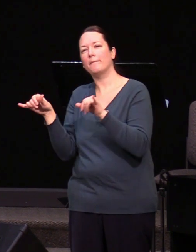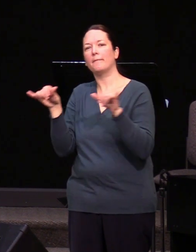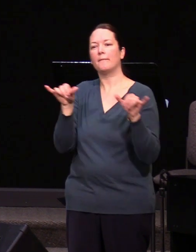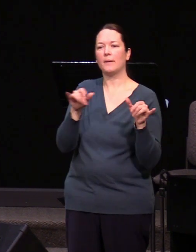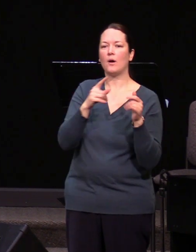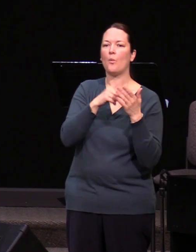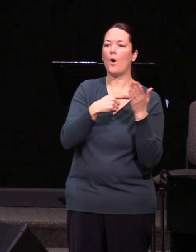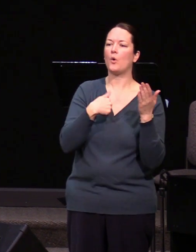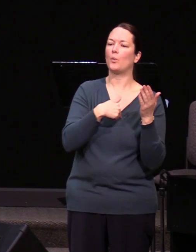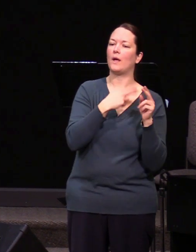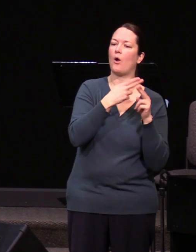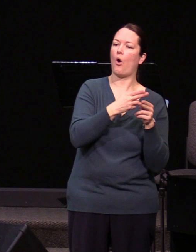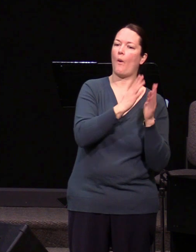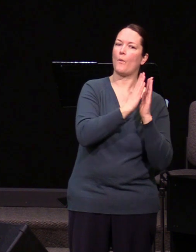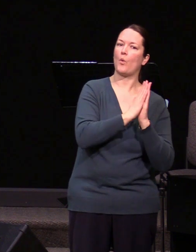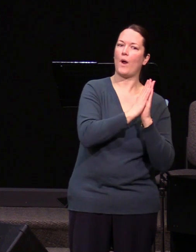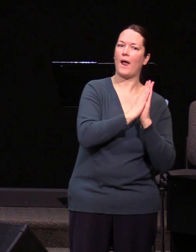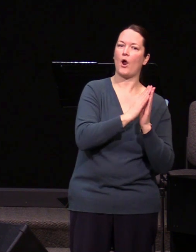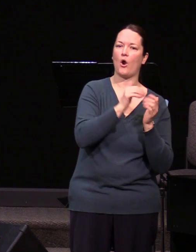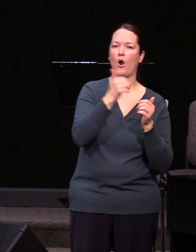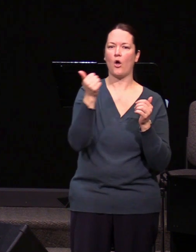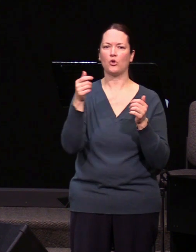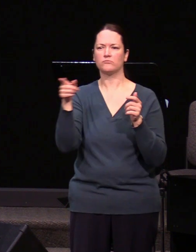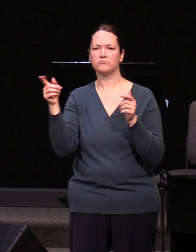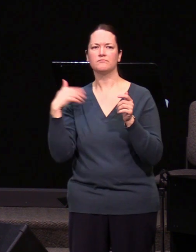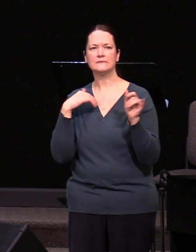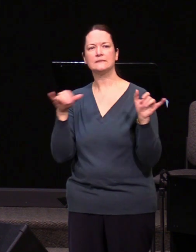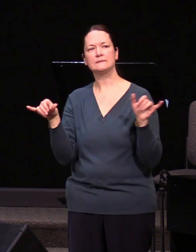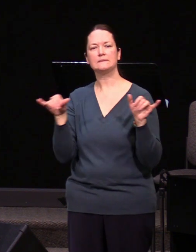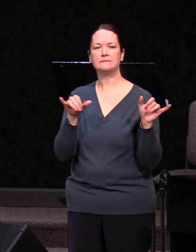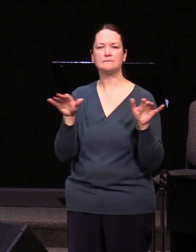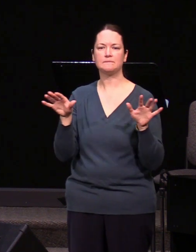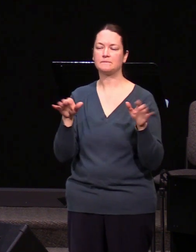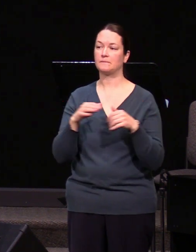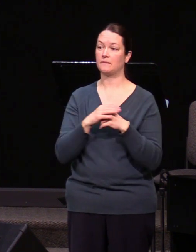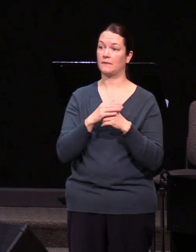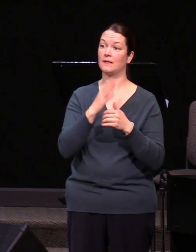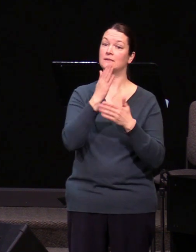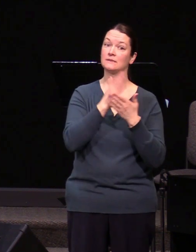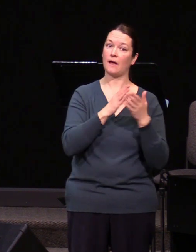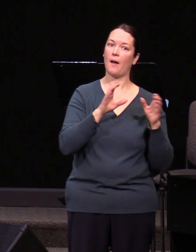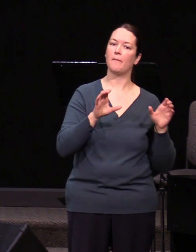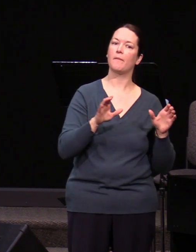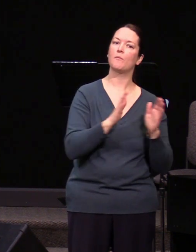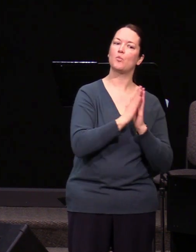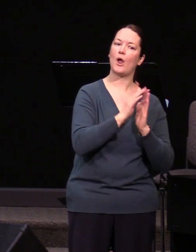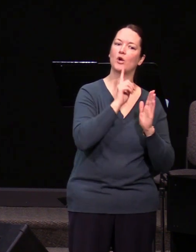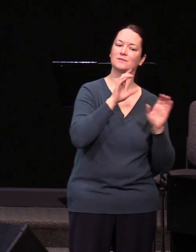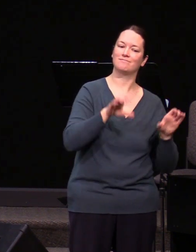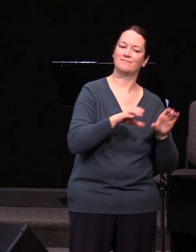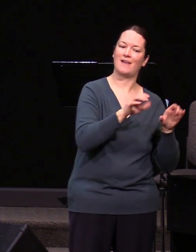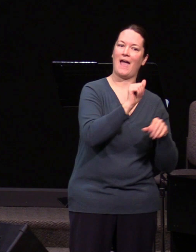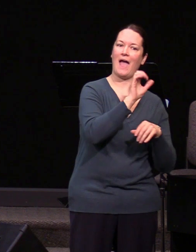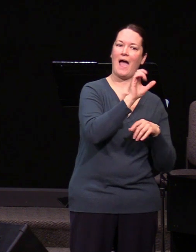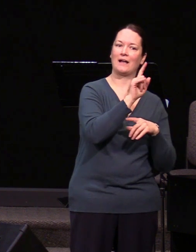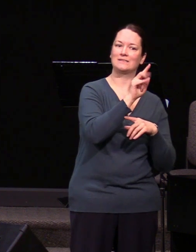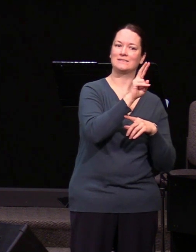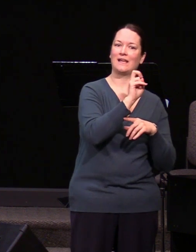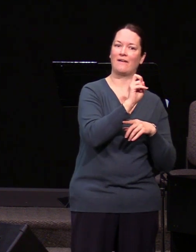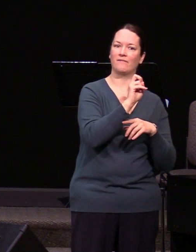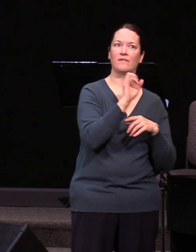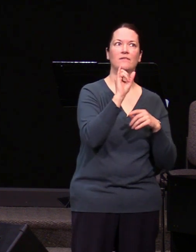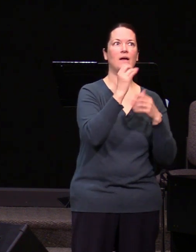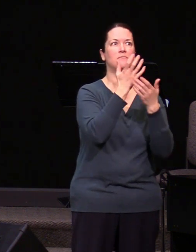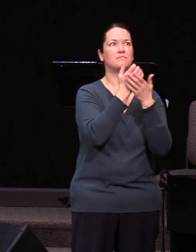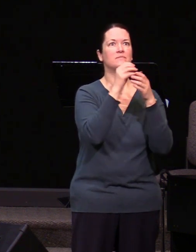least, to what we call prayer. I mean, some of that prayer is very active. You know, begging the heavens for some